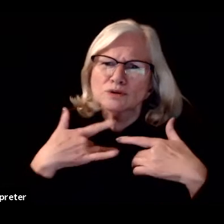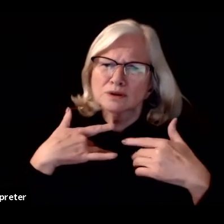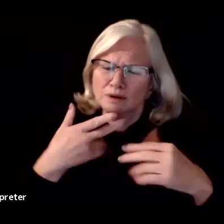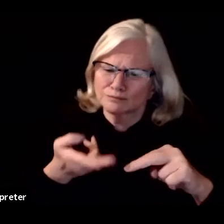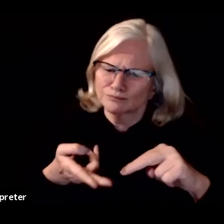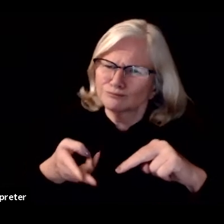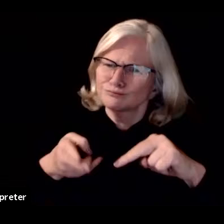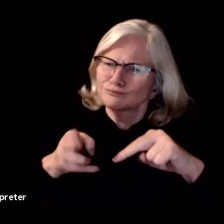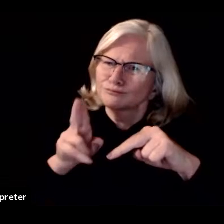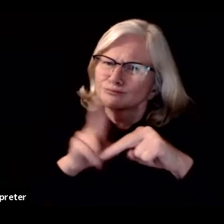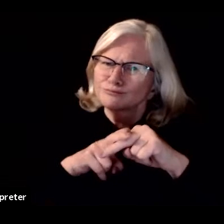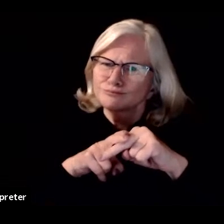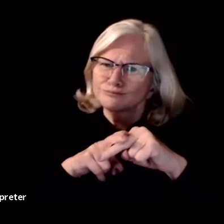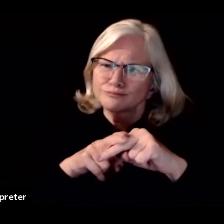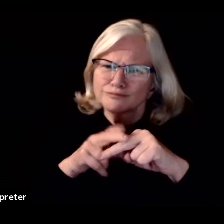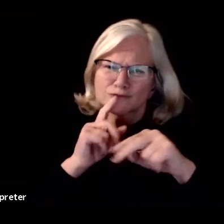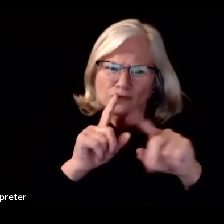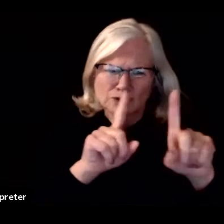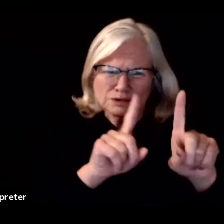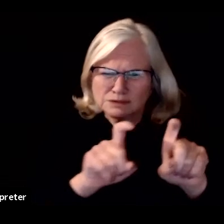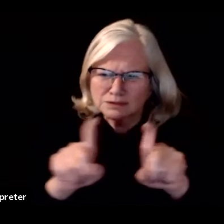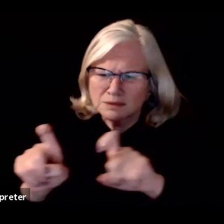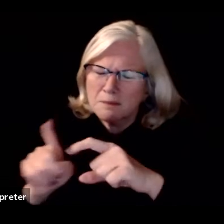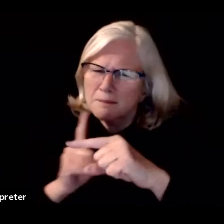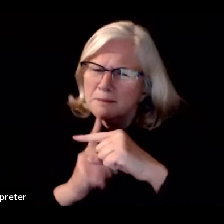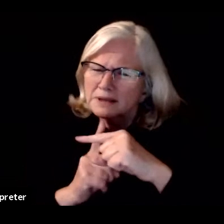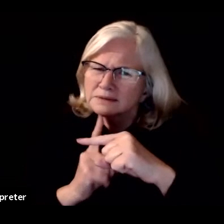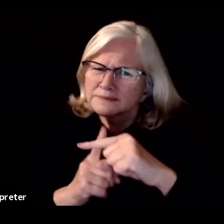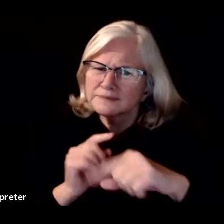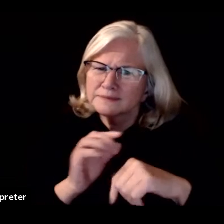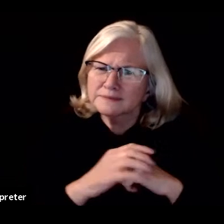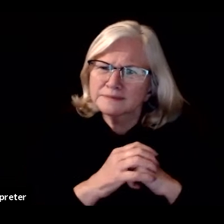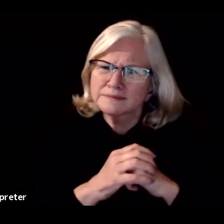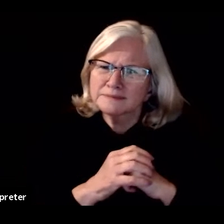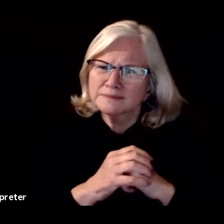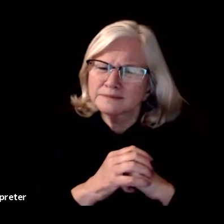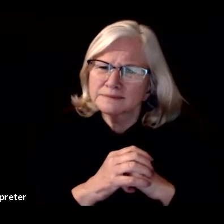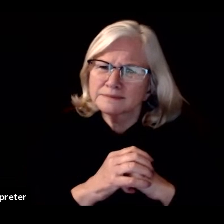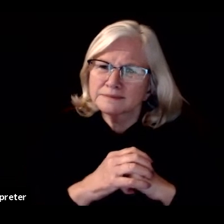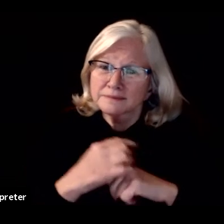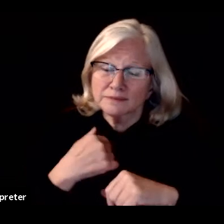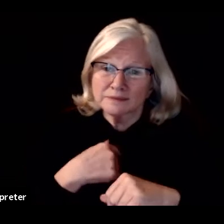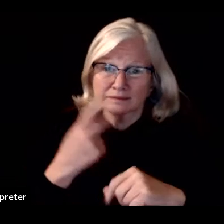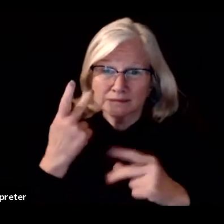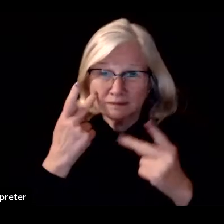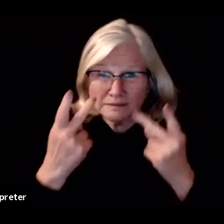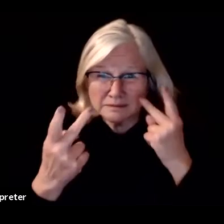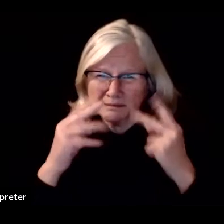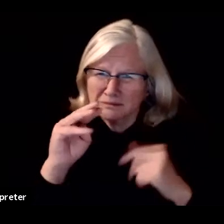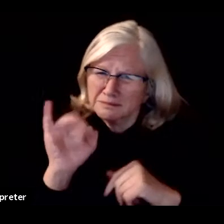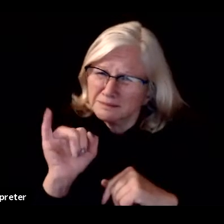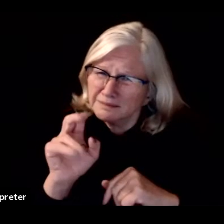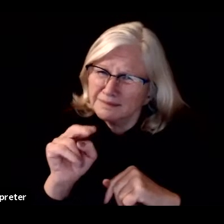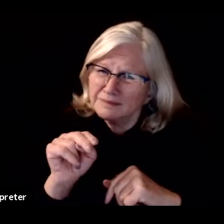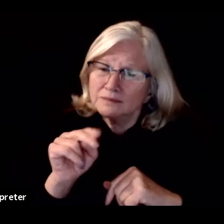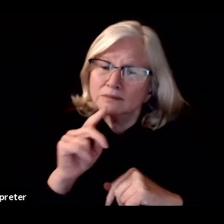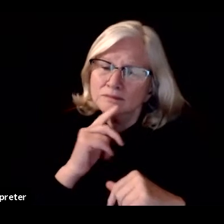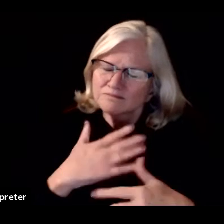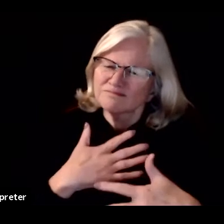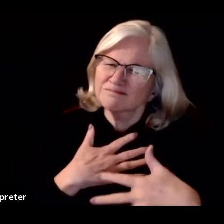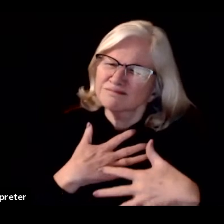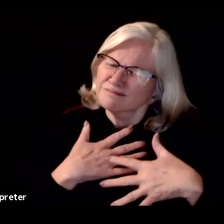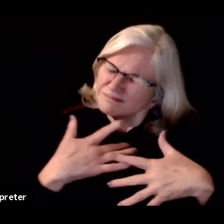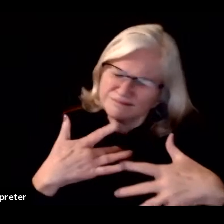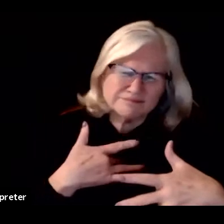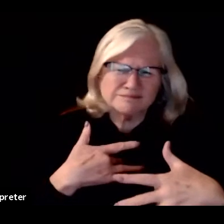certainly is disheartening and alarming. And we've been talking about kind of using the wildfire analogy to